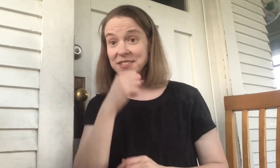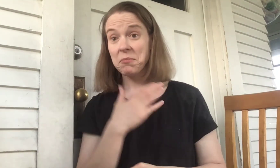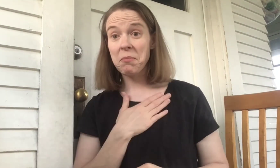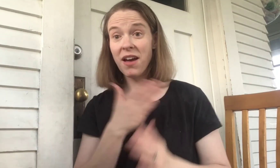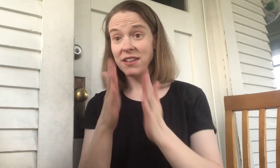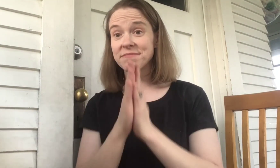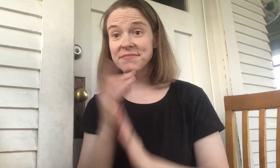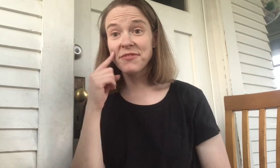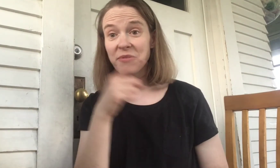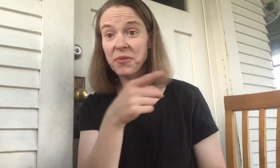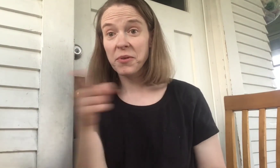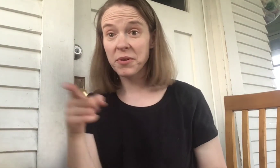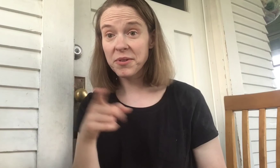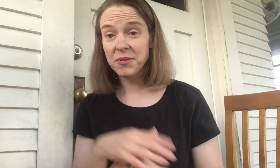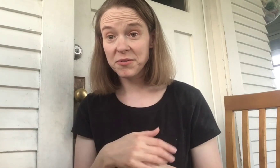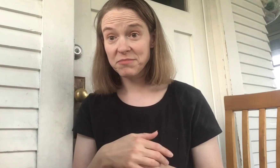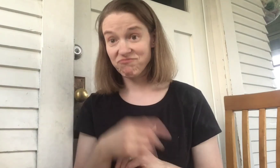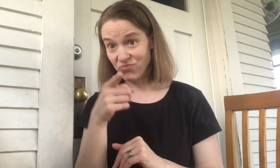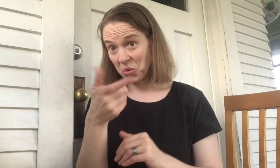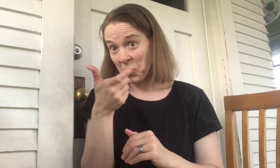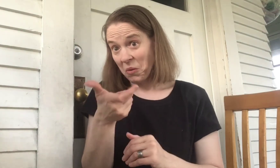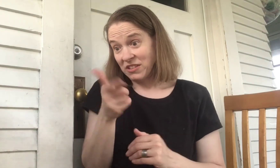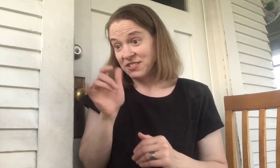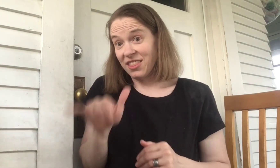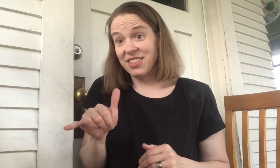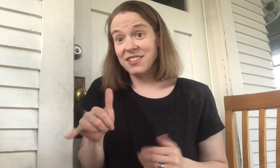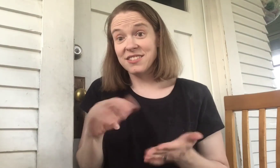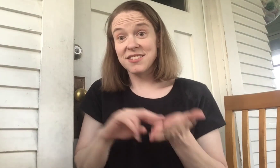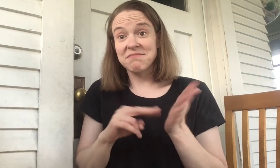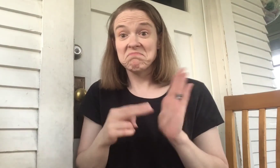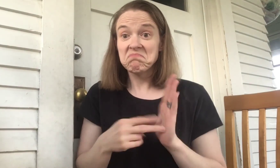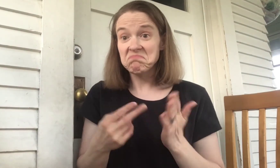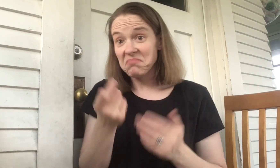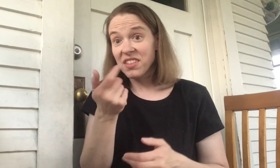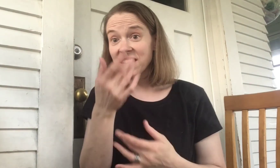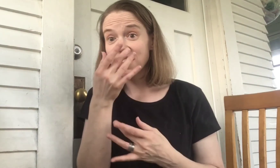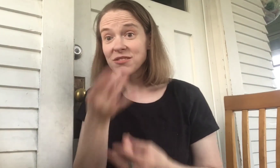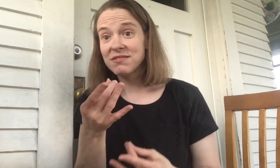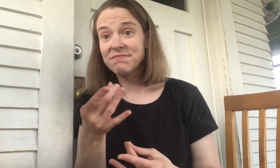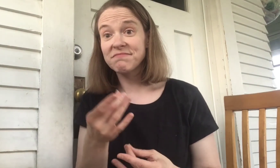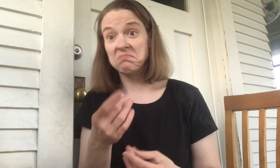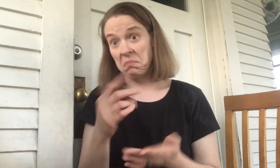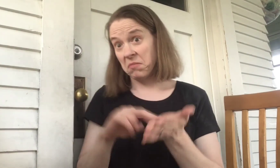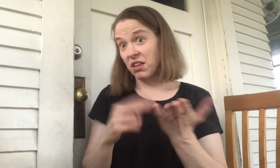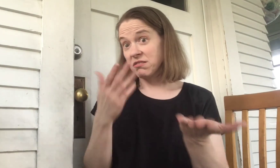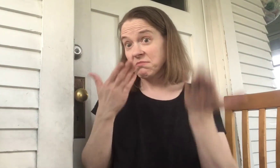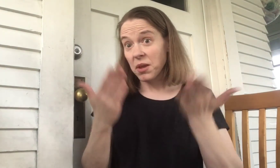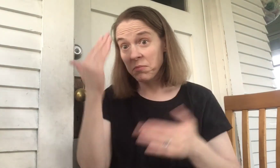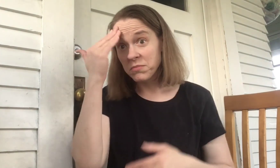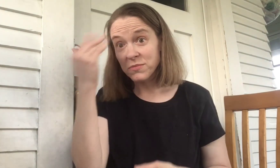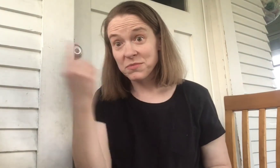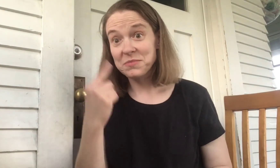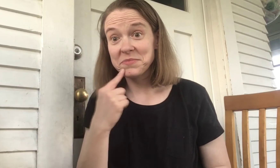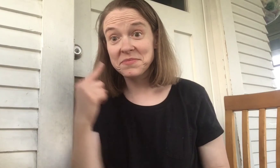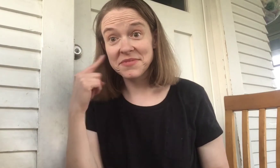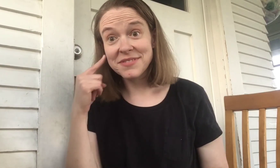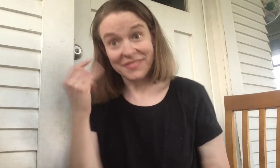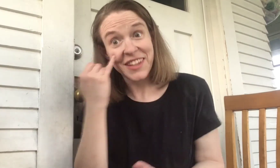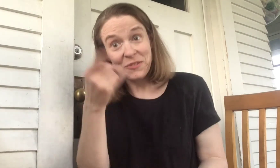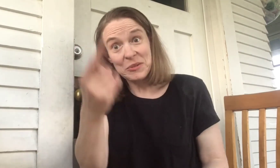So I guess my request for you, if you're watching this, it means you have some interest. Maybe you know somebody